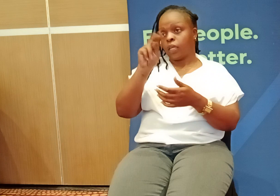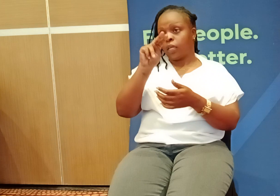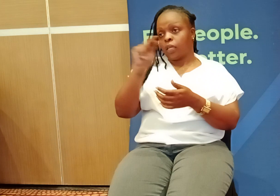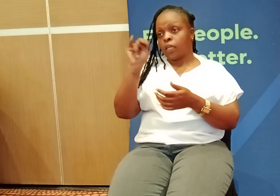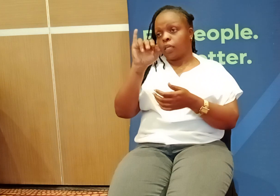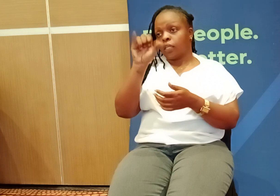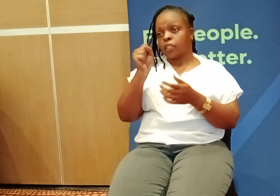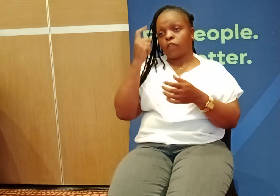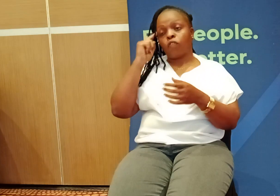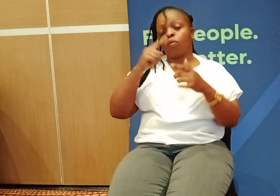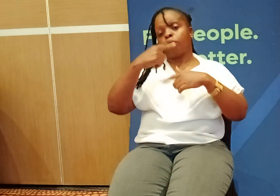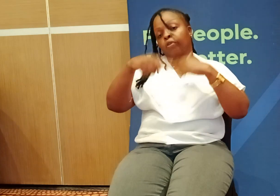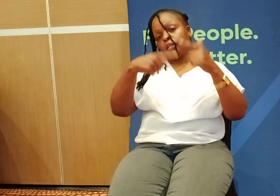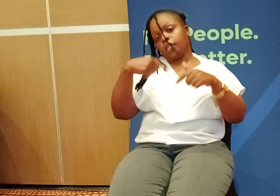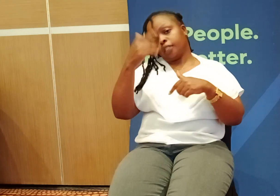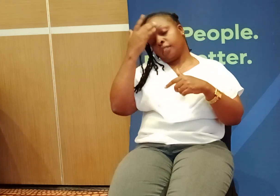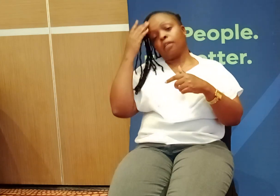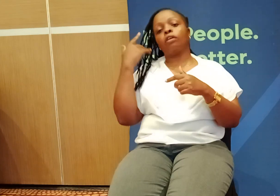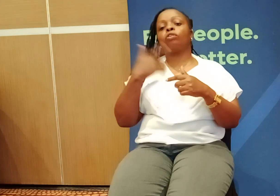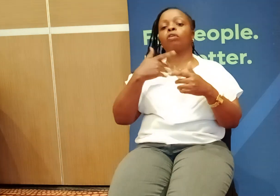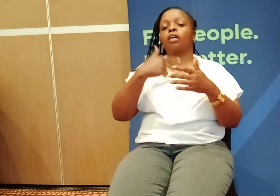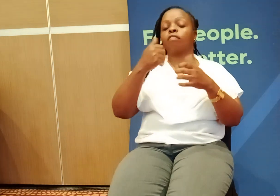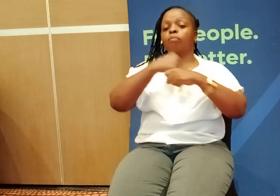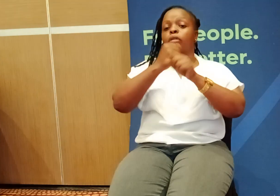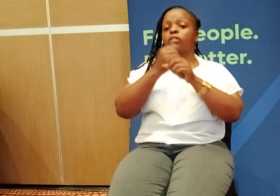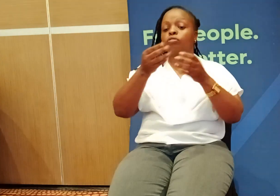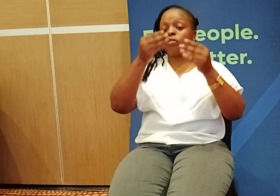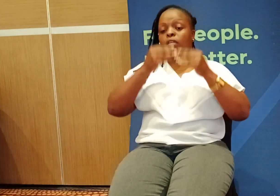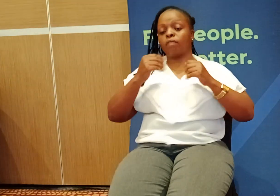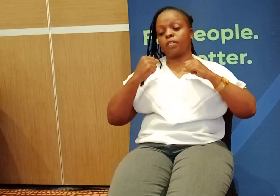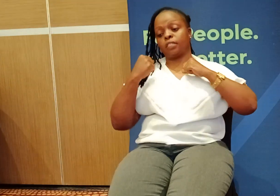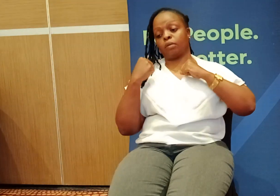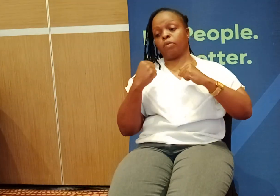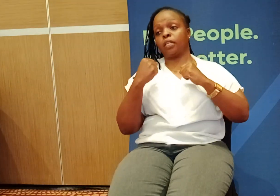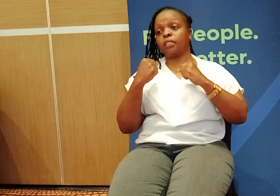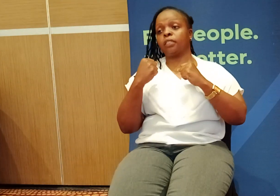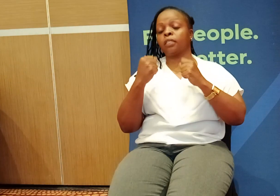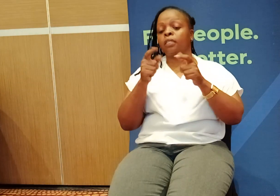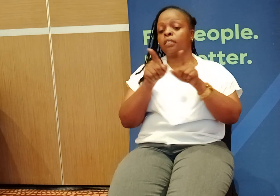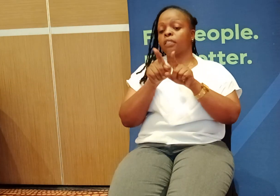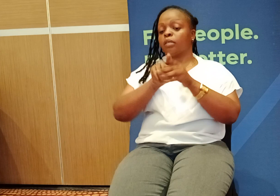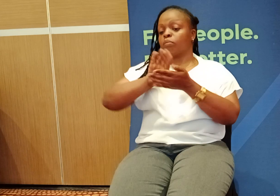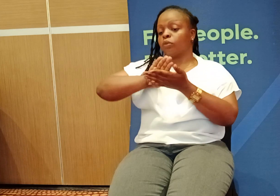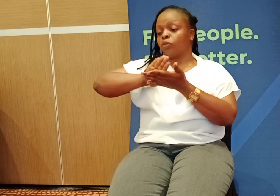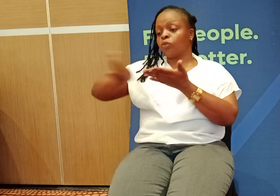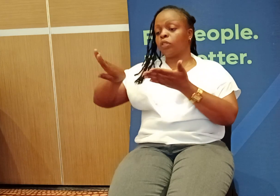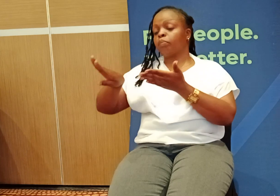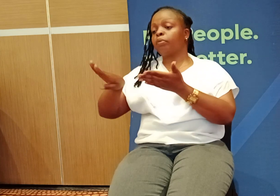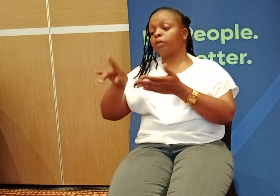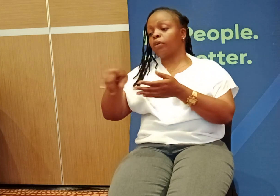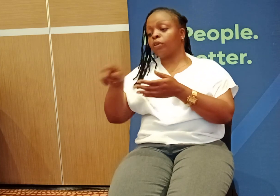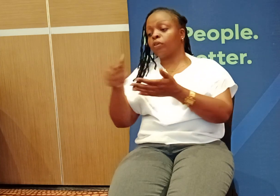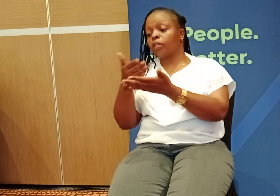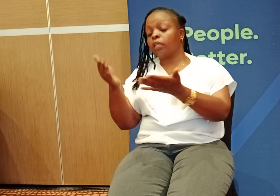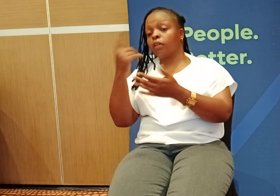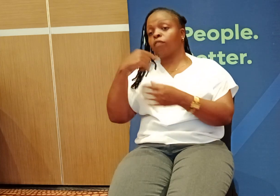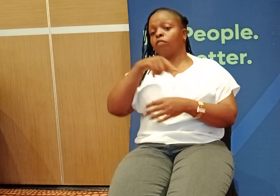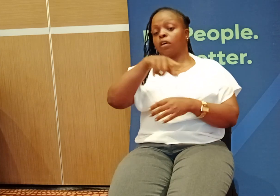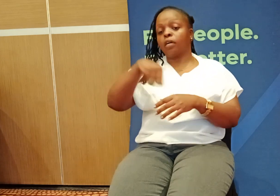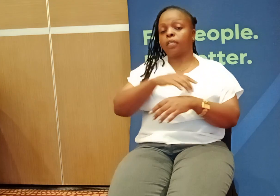with your team to give us stability and remove the pain points for our customers.